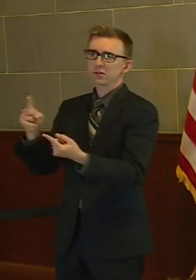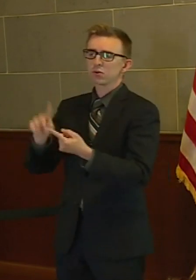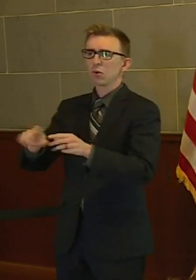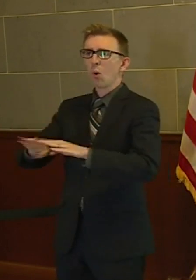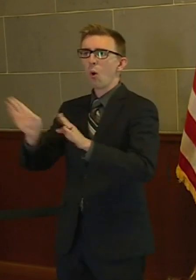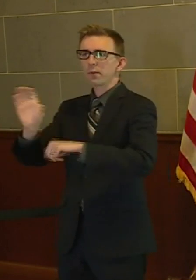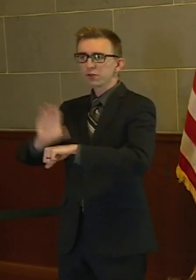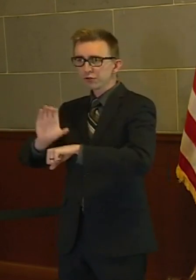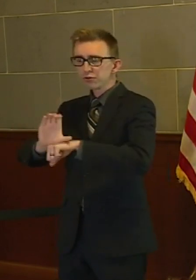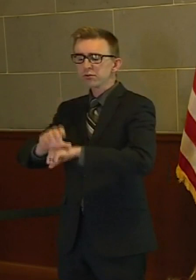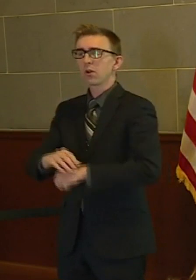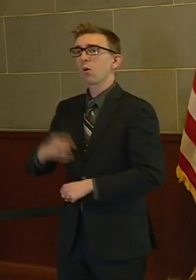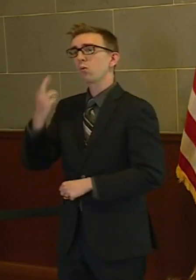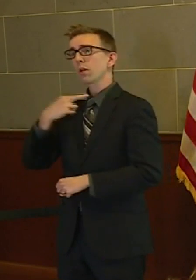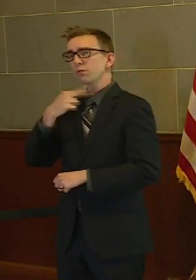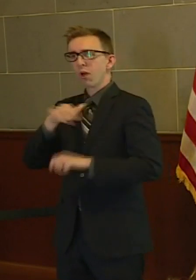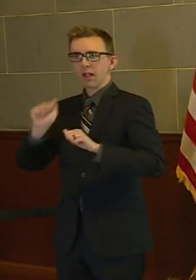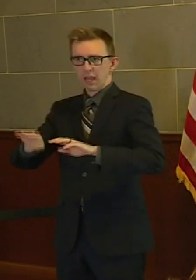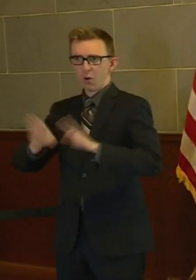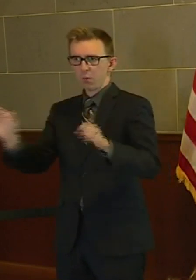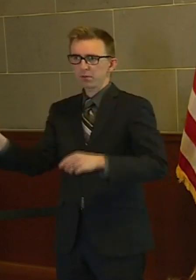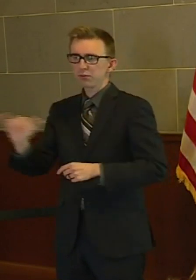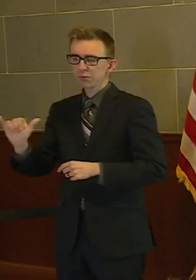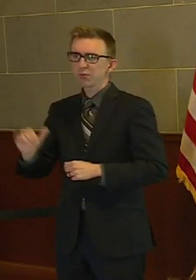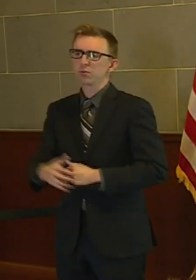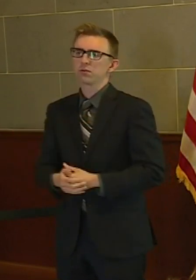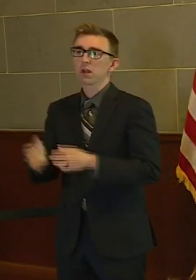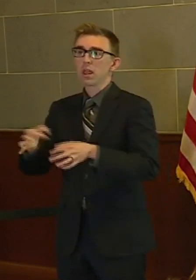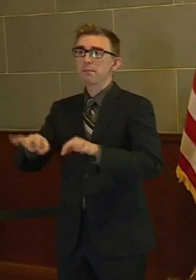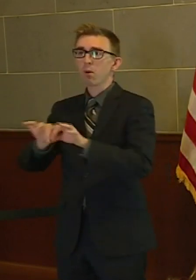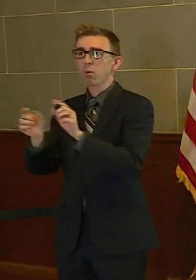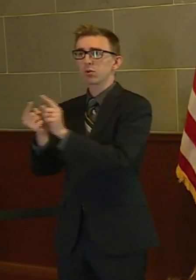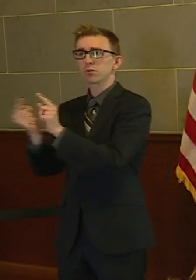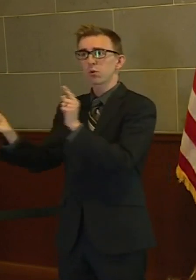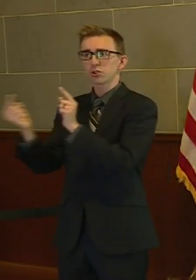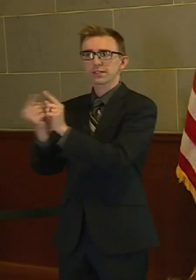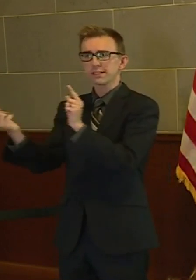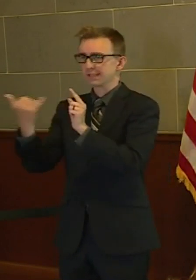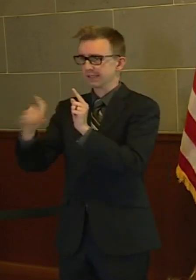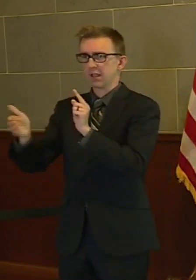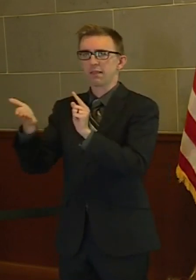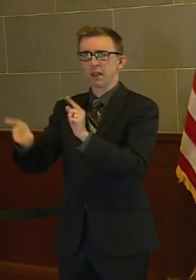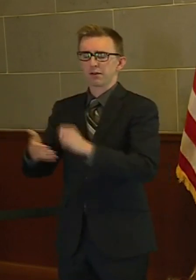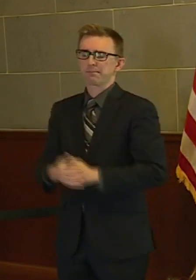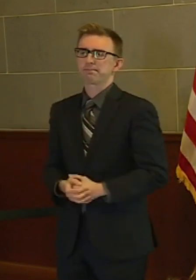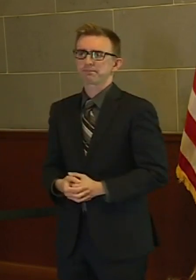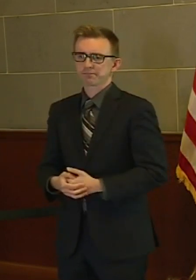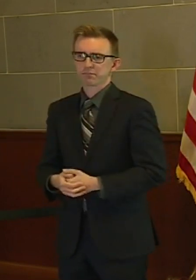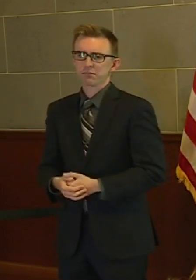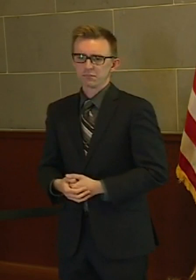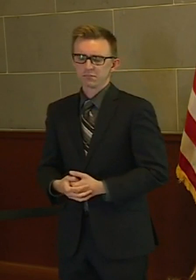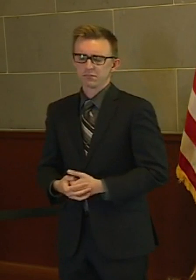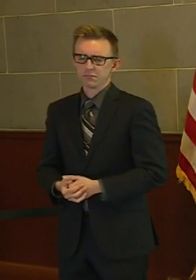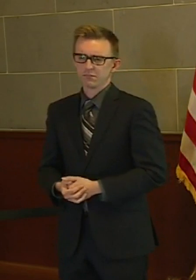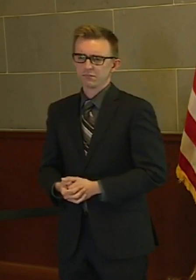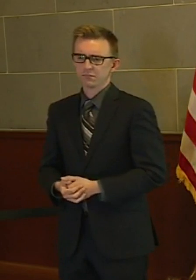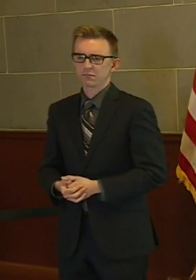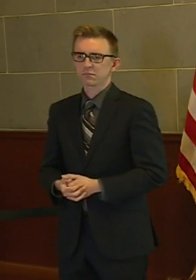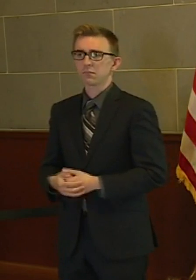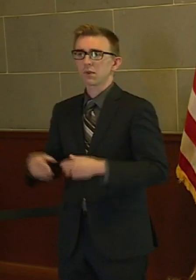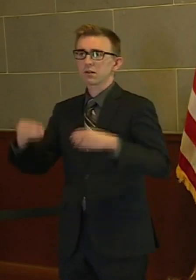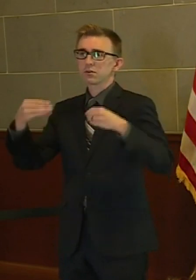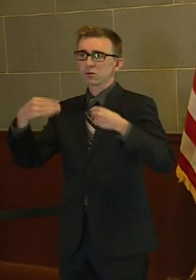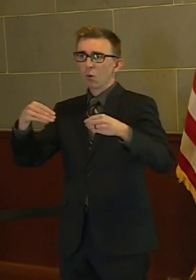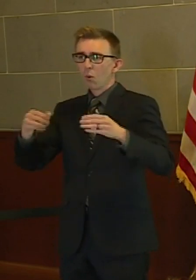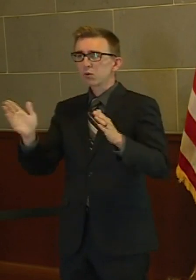The restaurants will be able to open again as long as social distancing again is obtained. Retail and